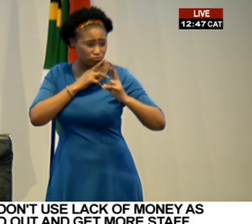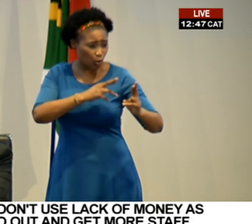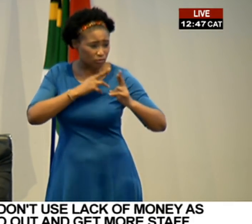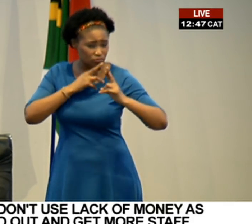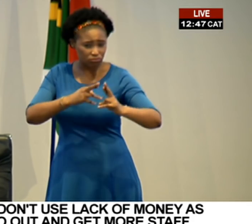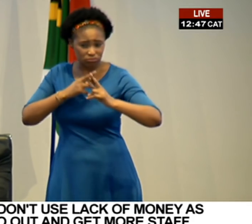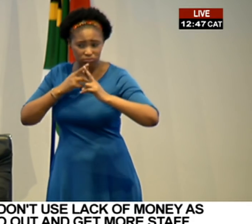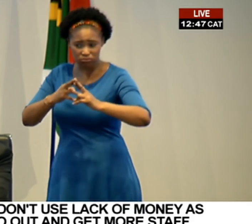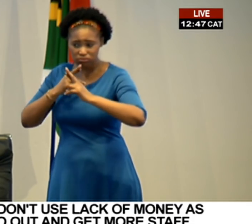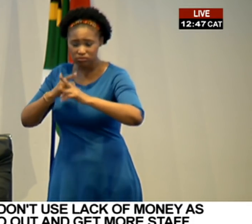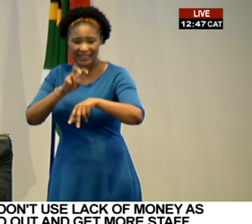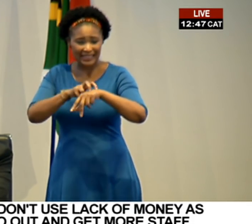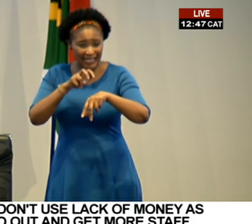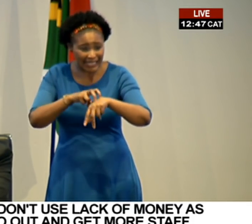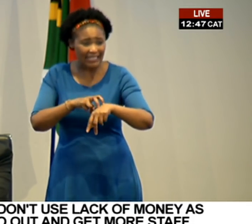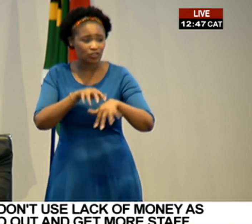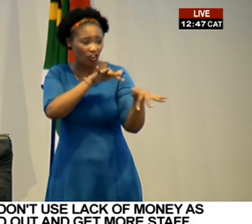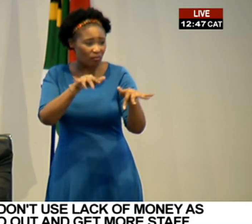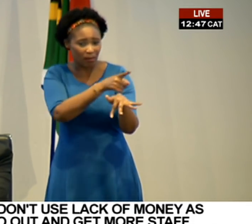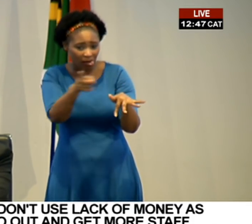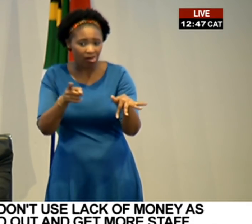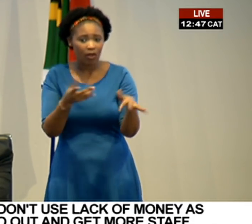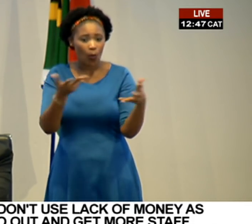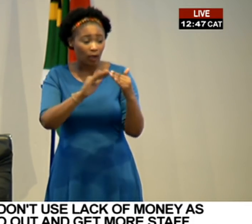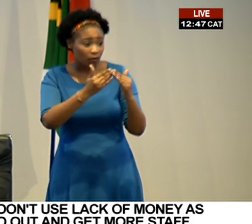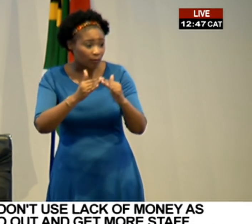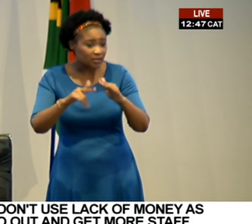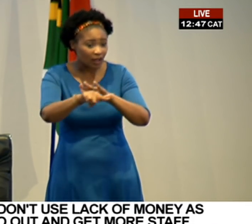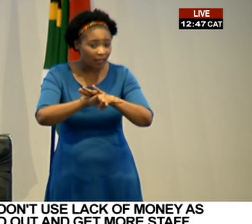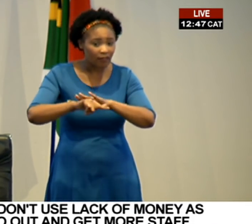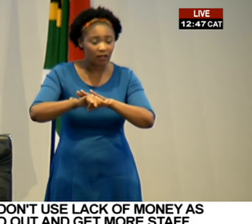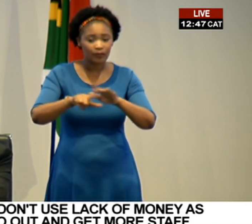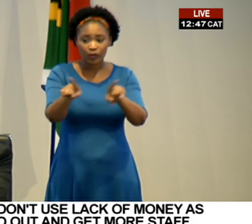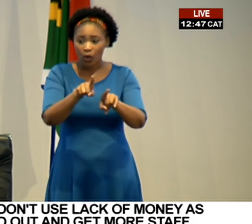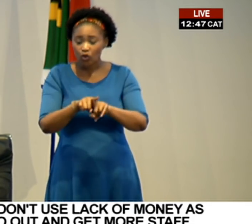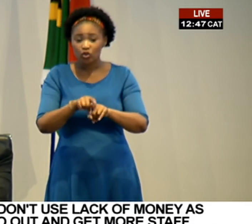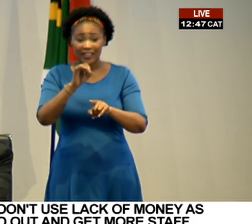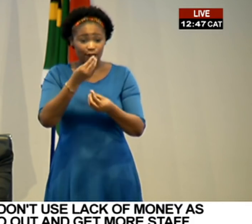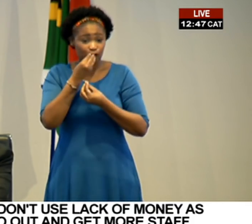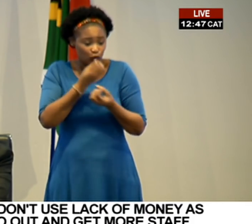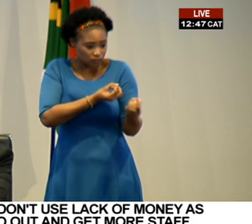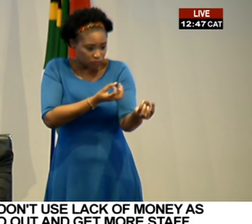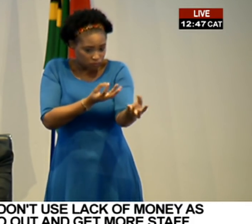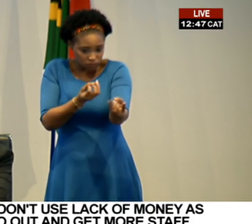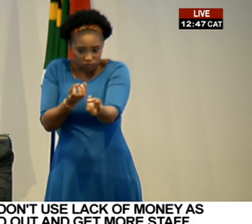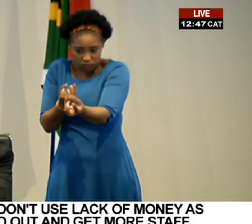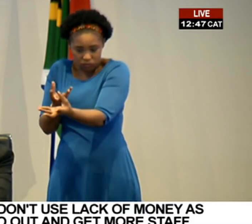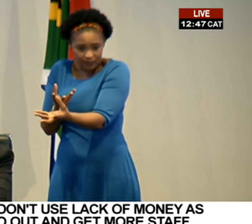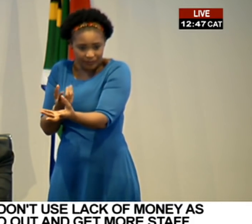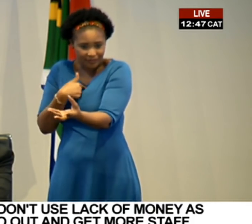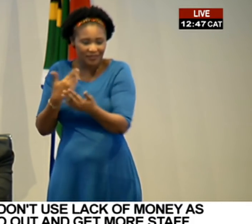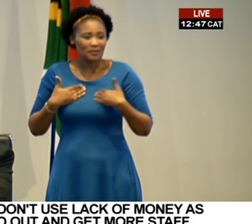the needs of our people at community level. And as we distribute food, and I'm glad to see